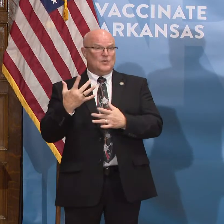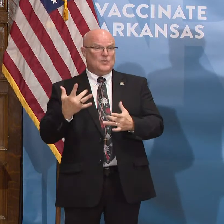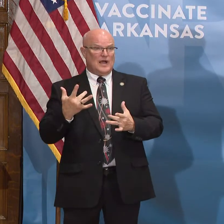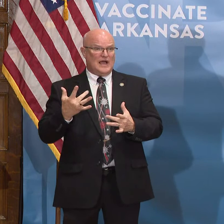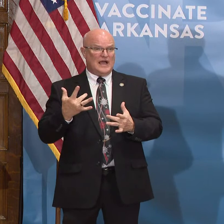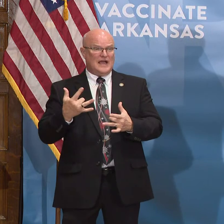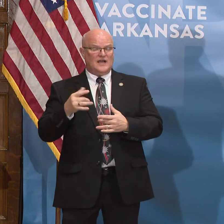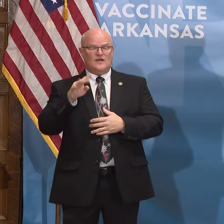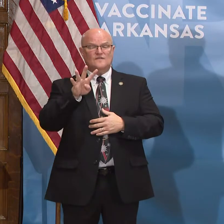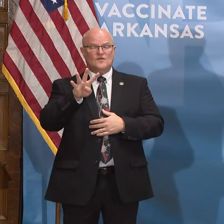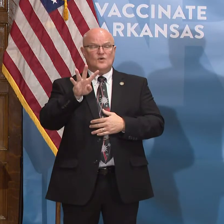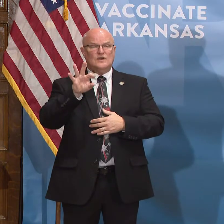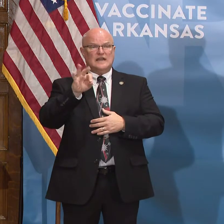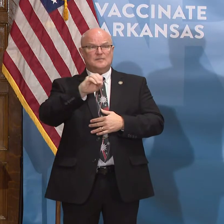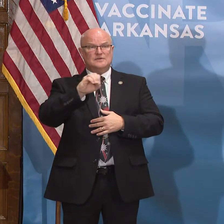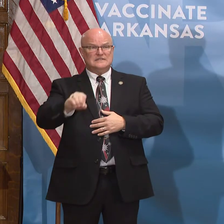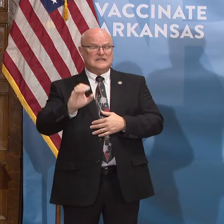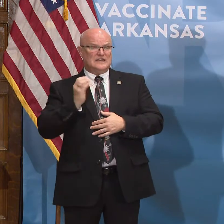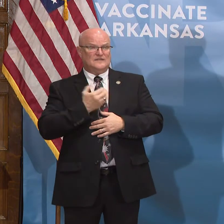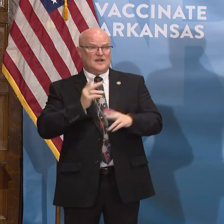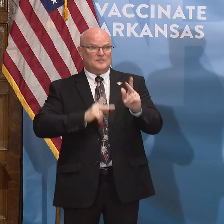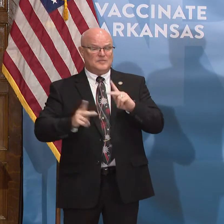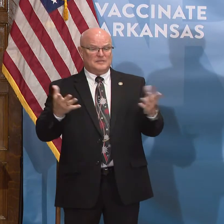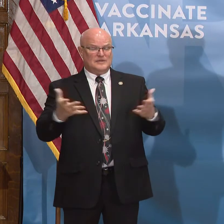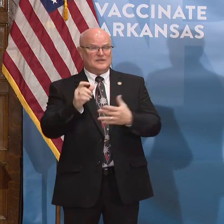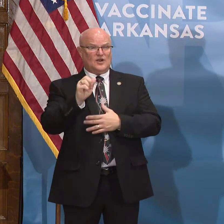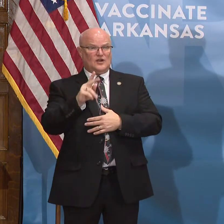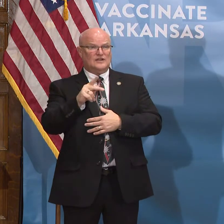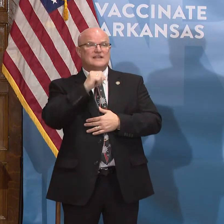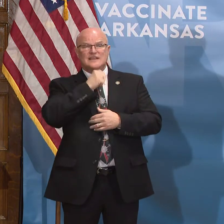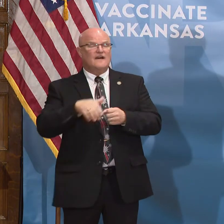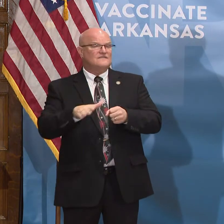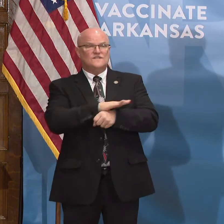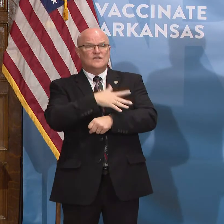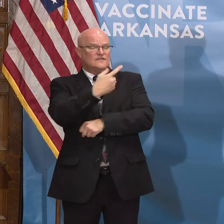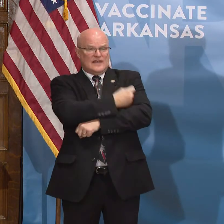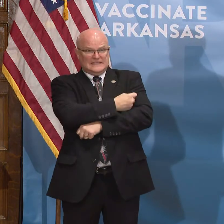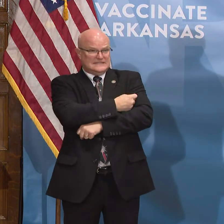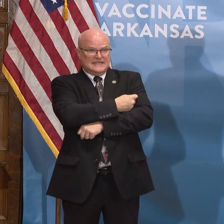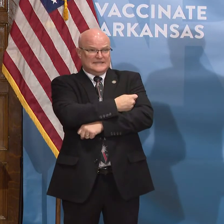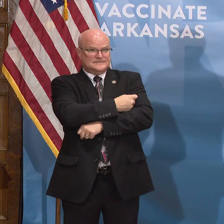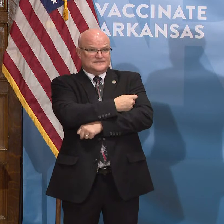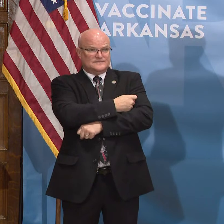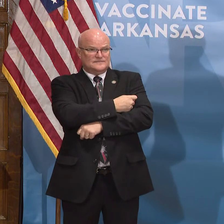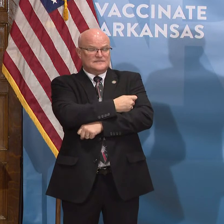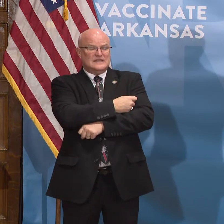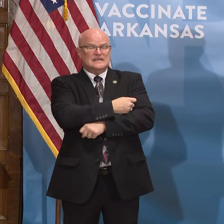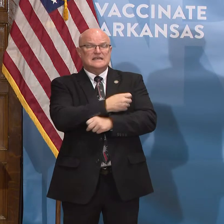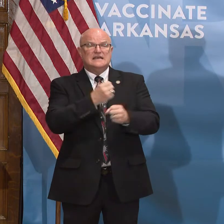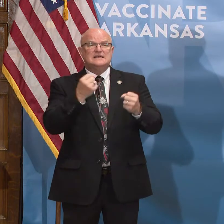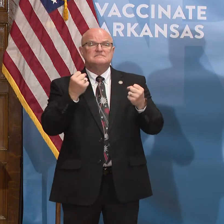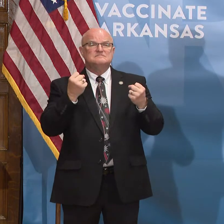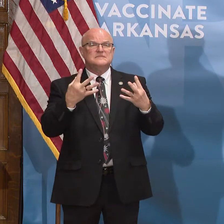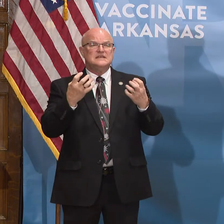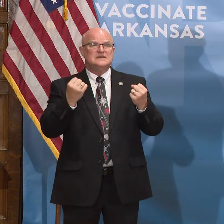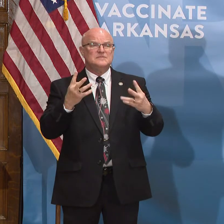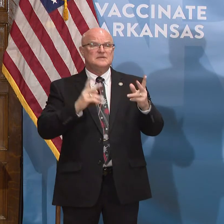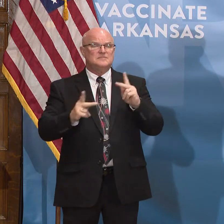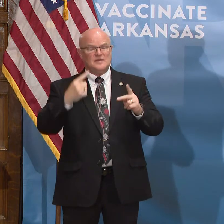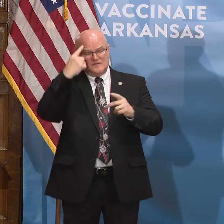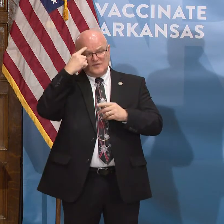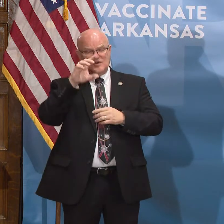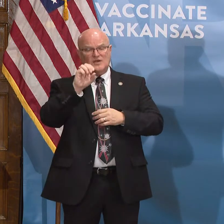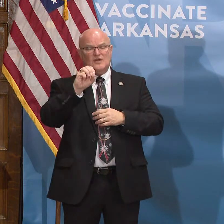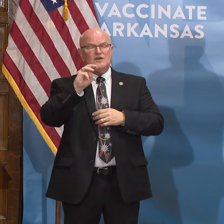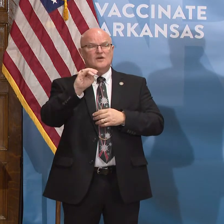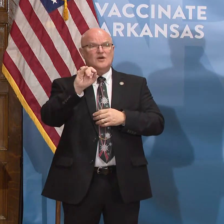means 49% of our population is not fully vaccinated. And that's a lot of room for Omicron